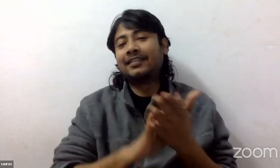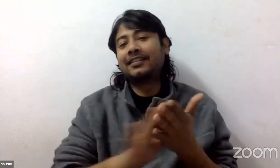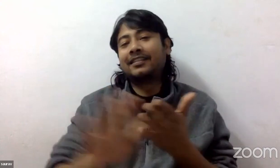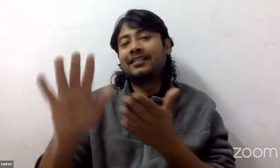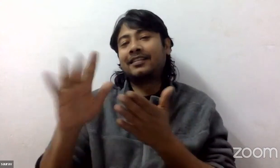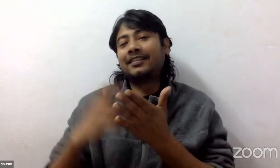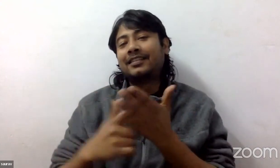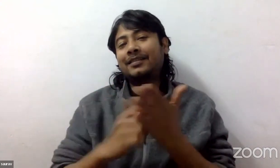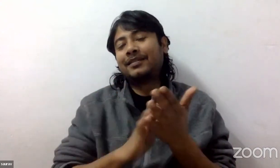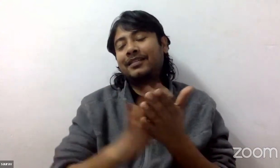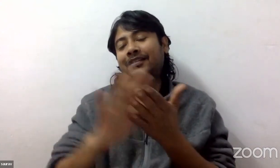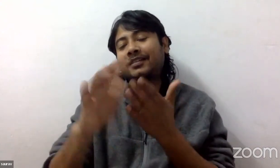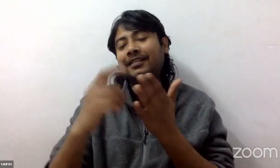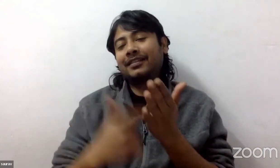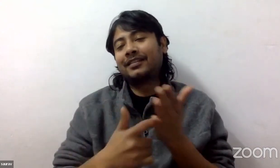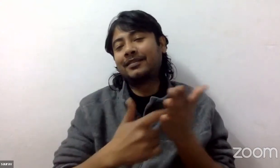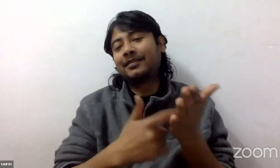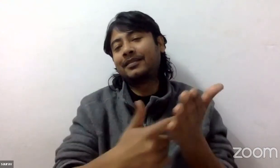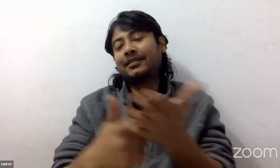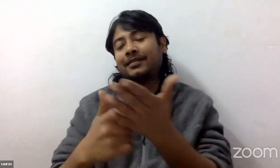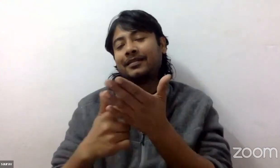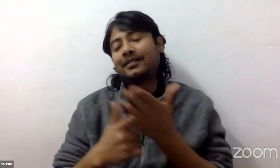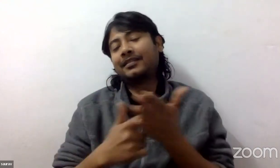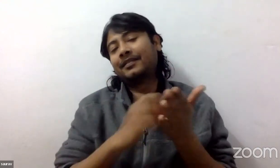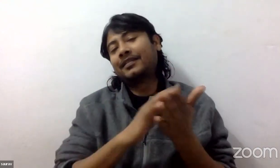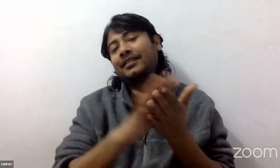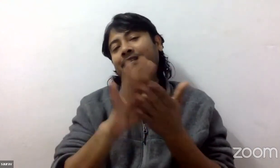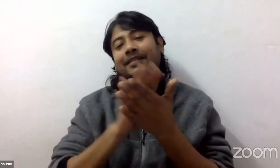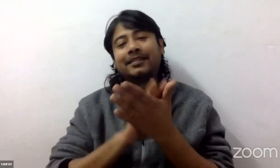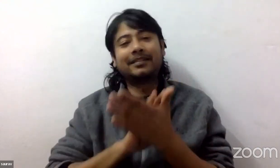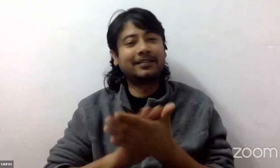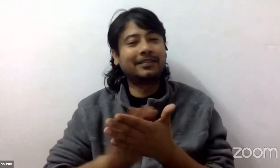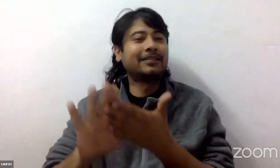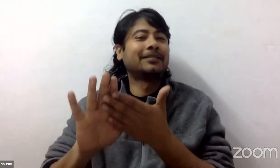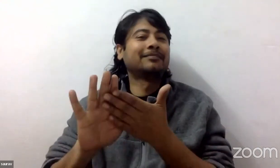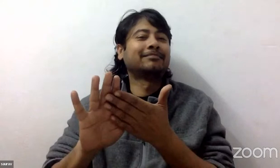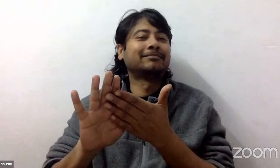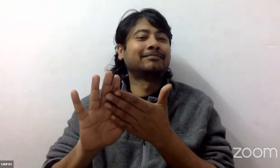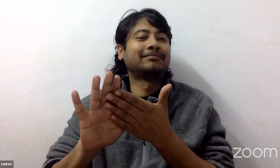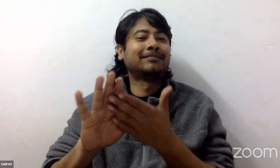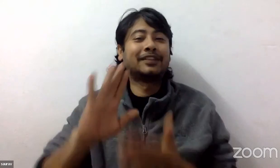Rama Rama, Hare Hare. Srila Prabhupada ki jai.